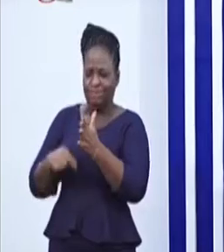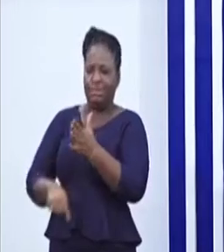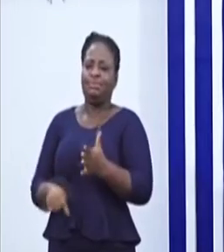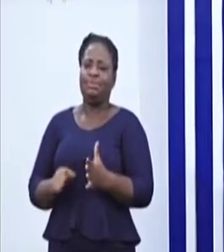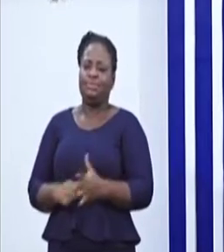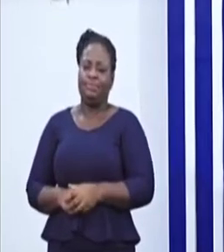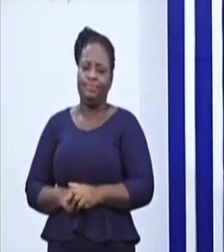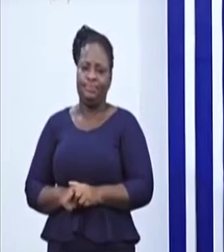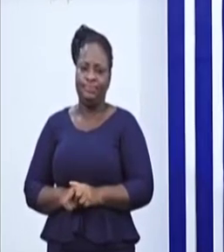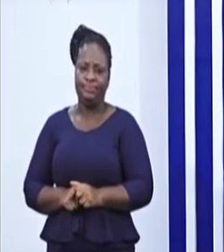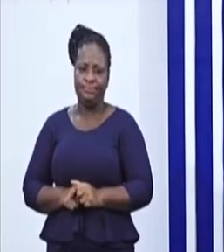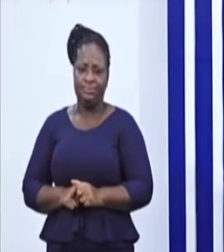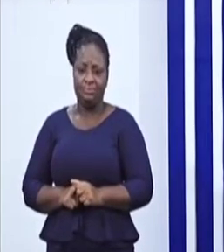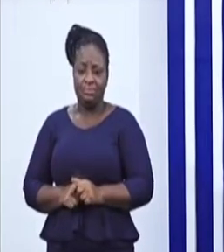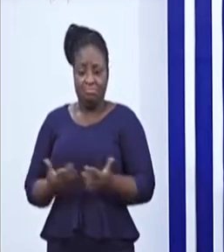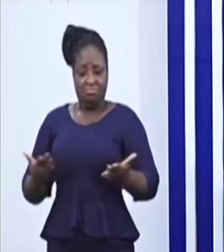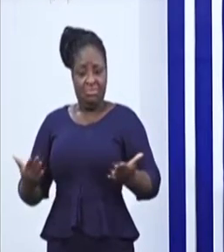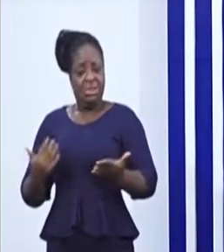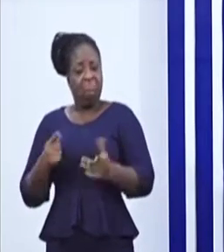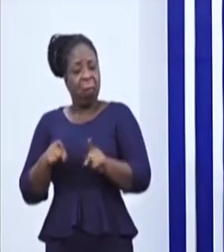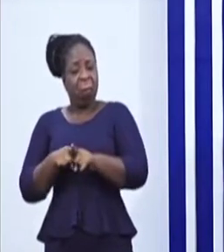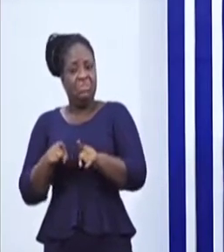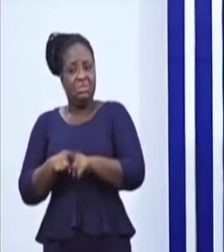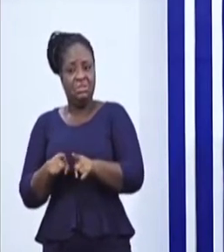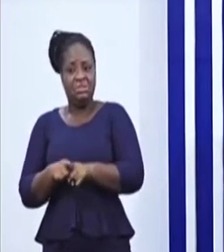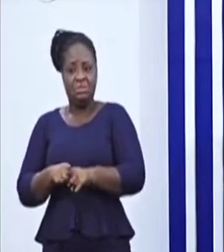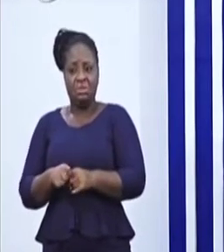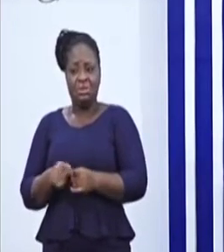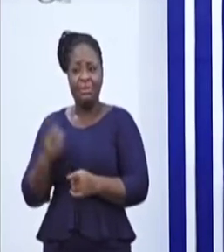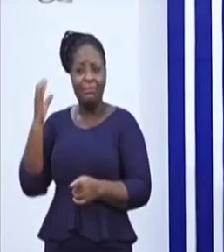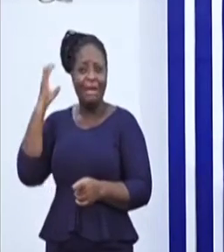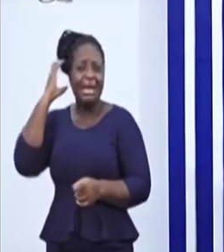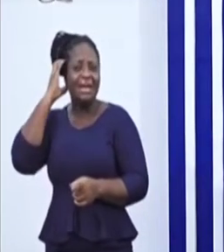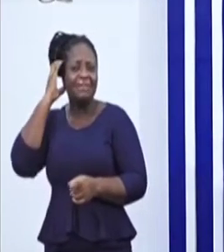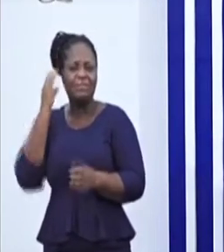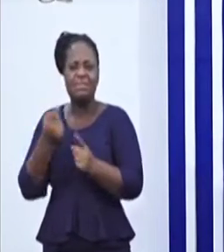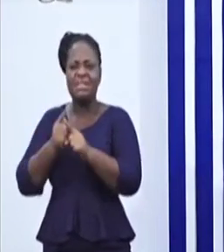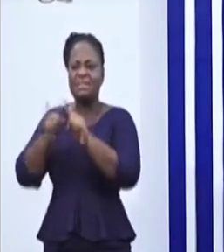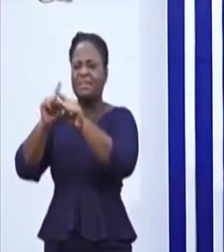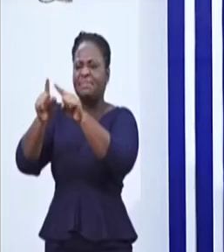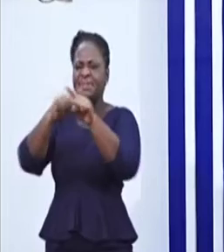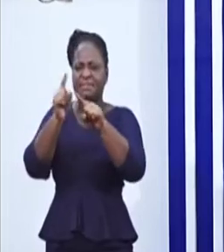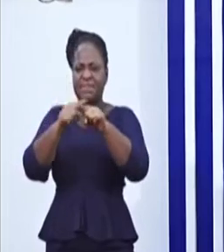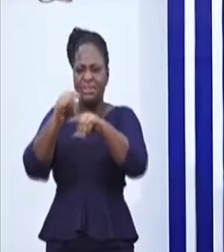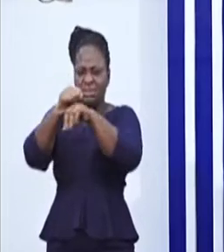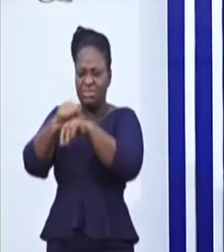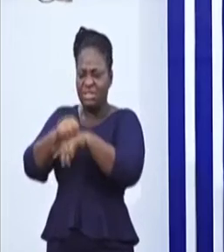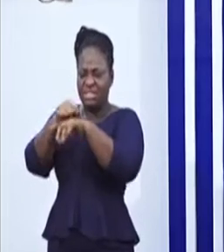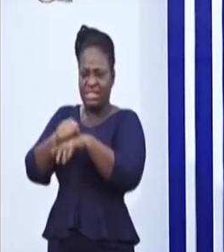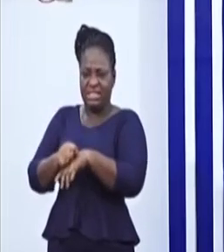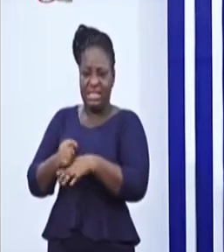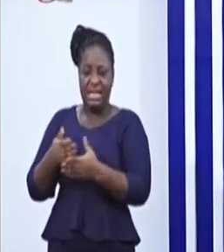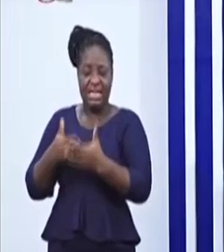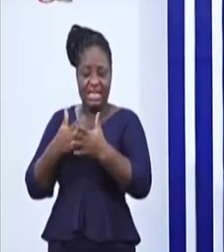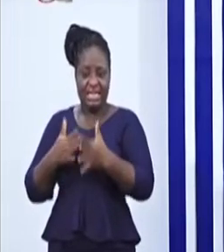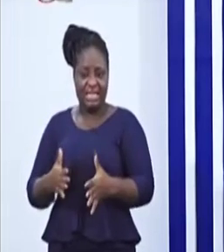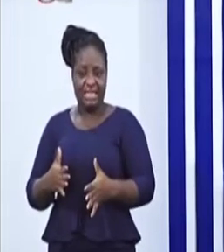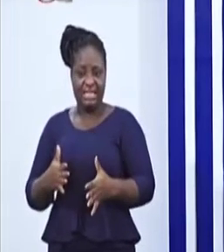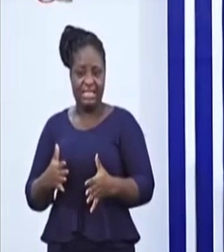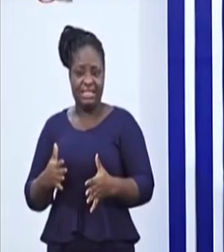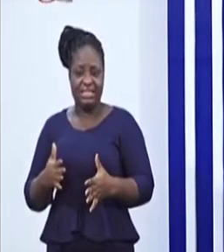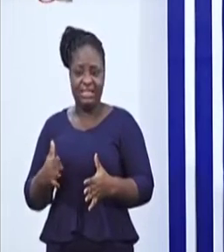communities. We have also heard from notable traditional rulers, Otumfo Nana Osetutu,